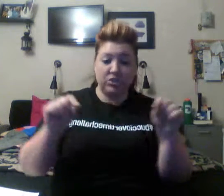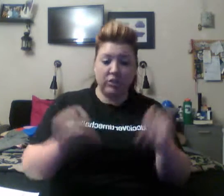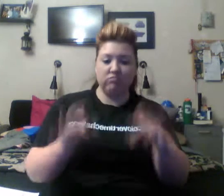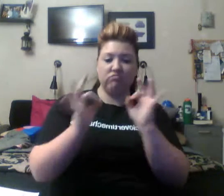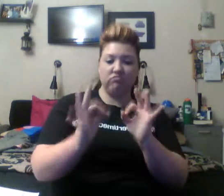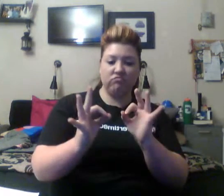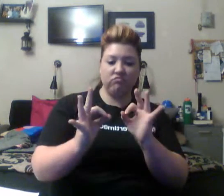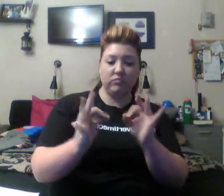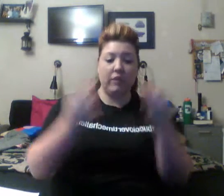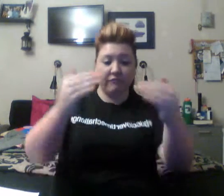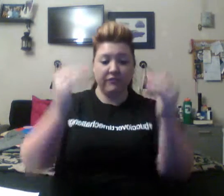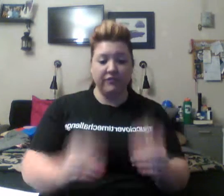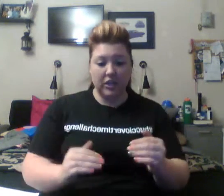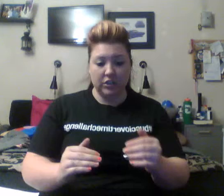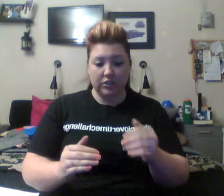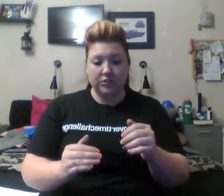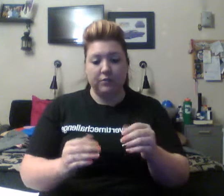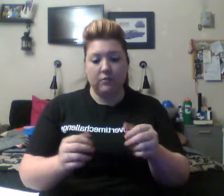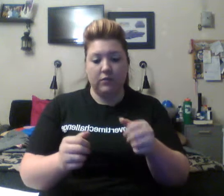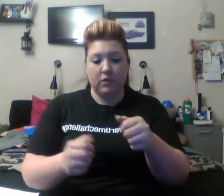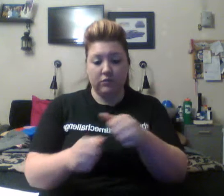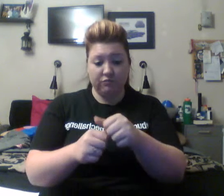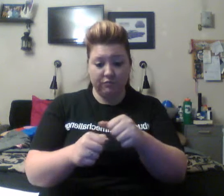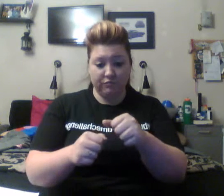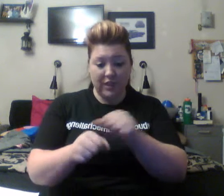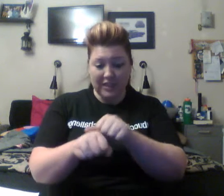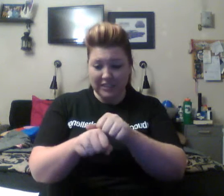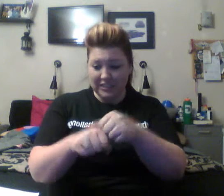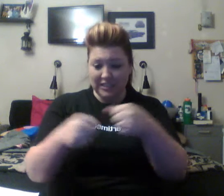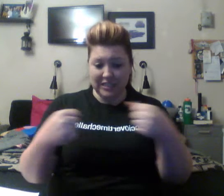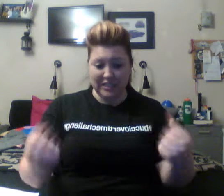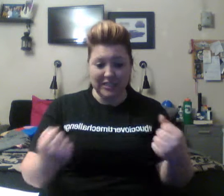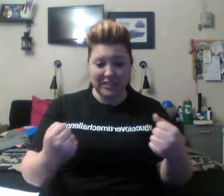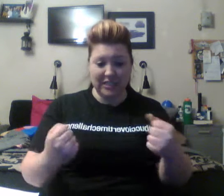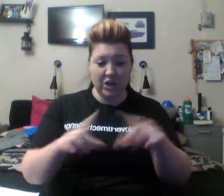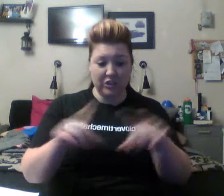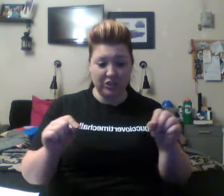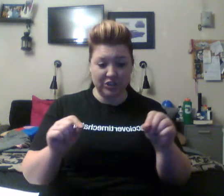delegated to tear them apart, put them into an envelope, it's distributed to everybody, and happy hour hits and everyone's happy.